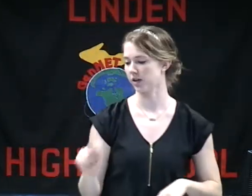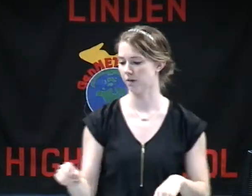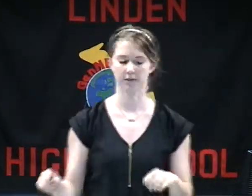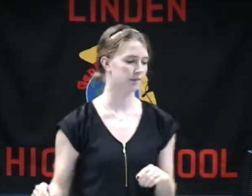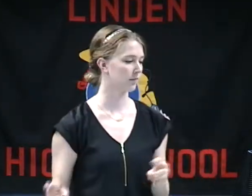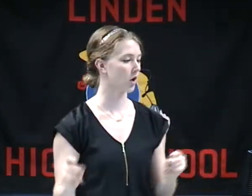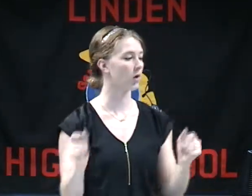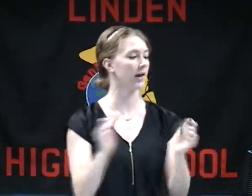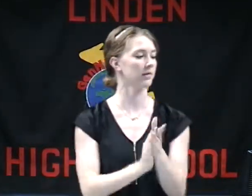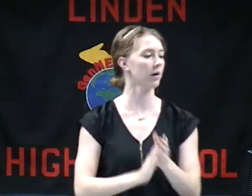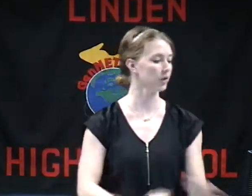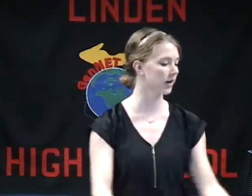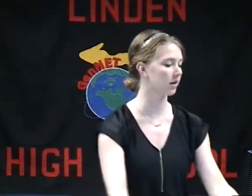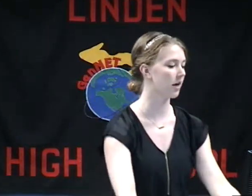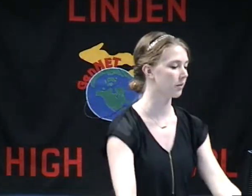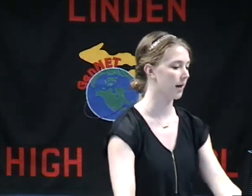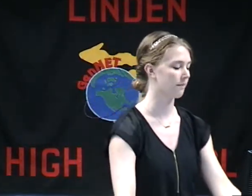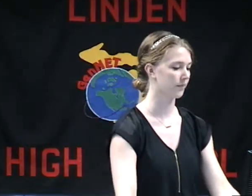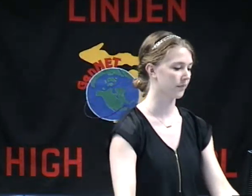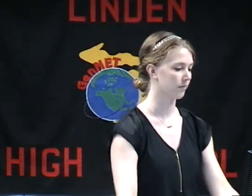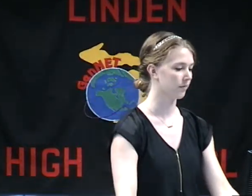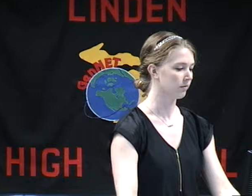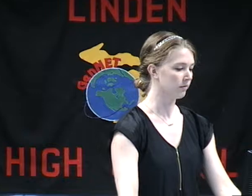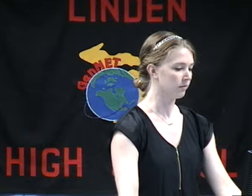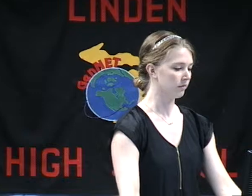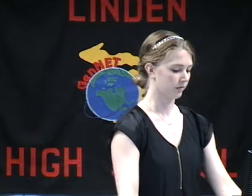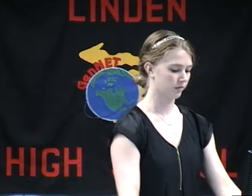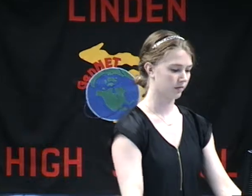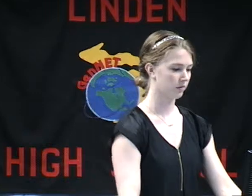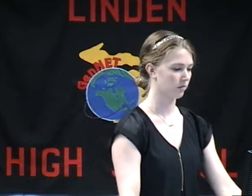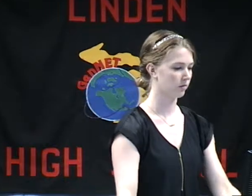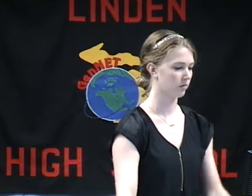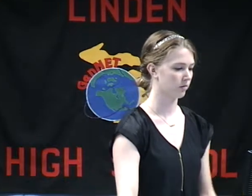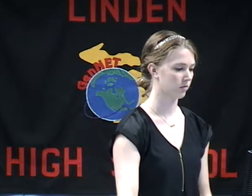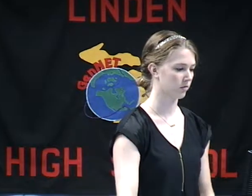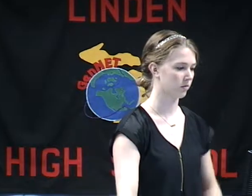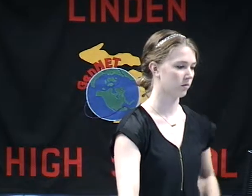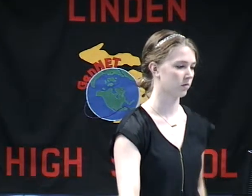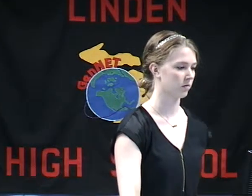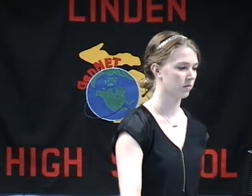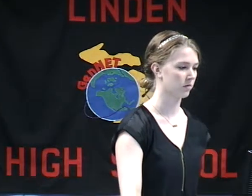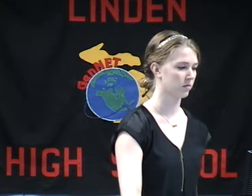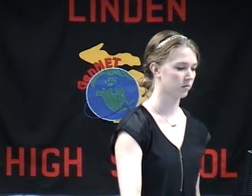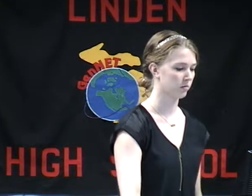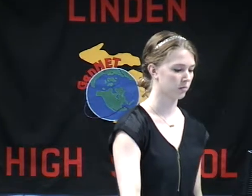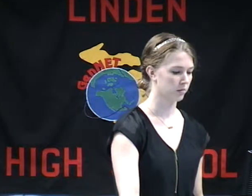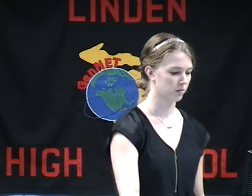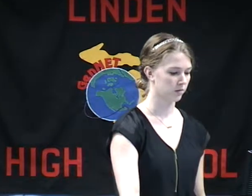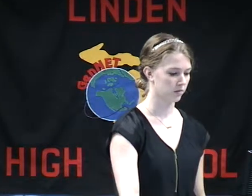that one. Okay, now we're doing it the other way. That's how I always find all my Same. stuff when I need to.